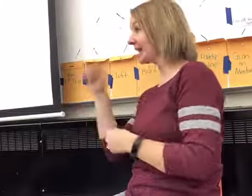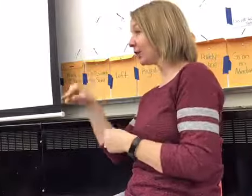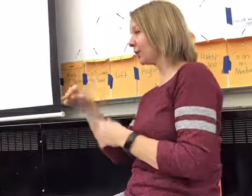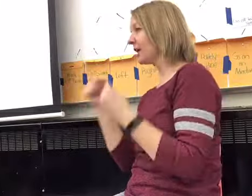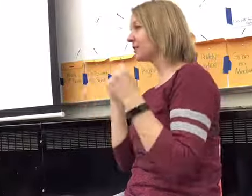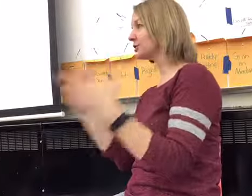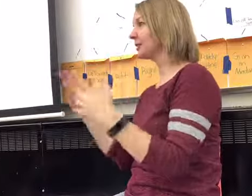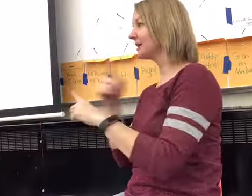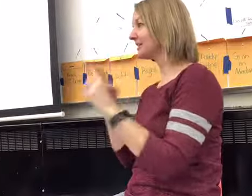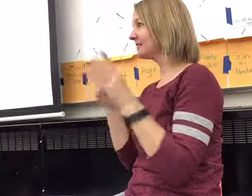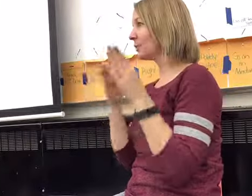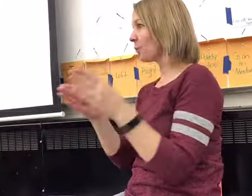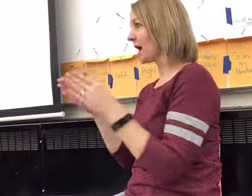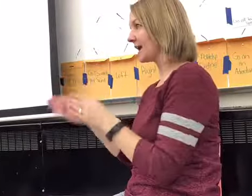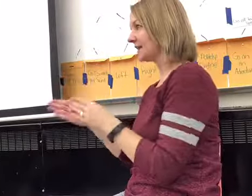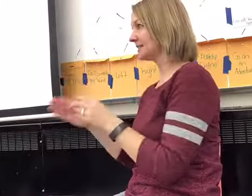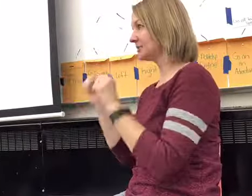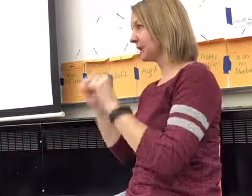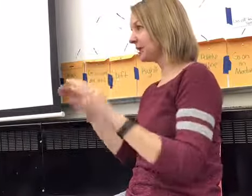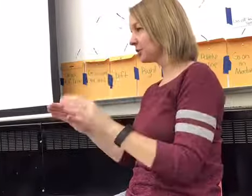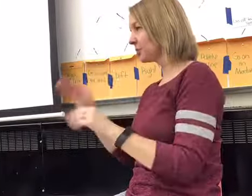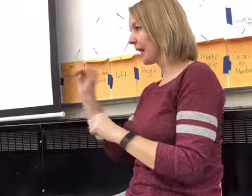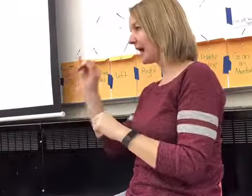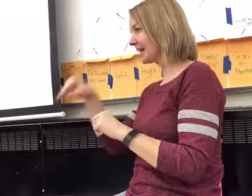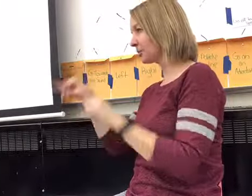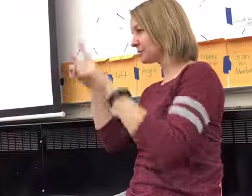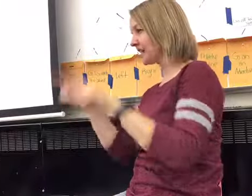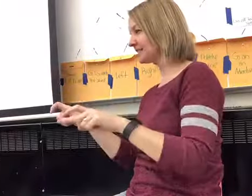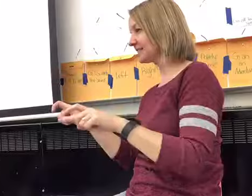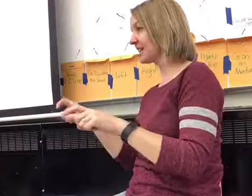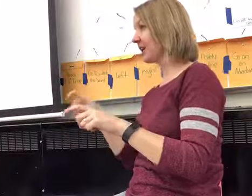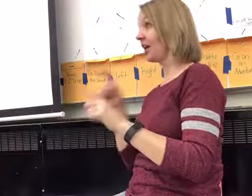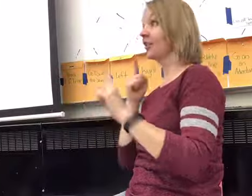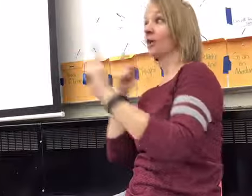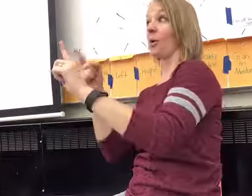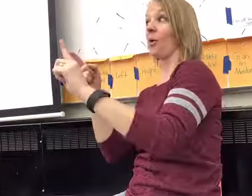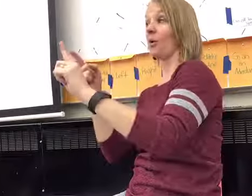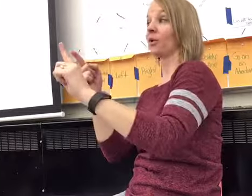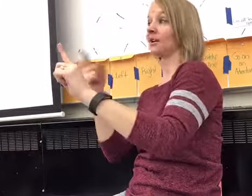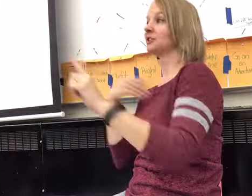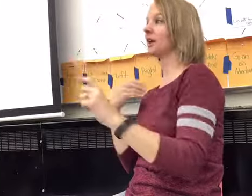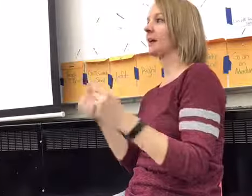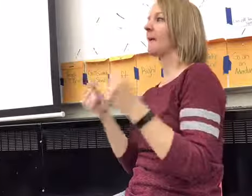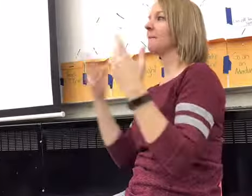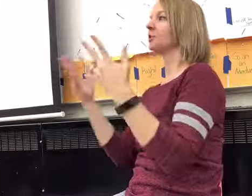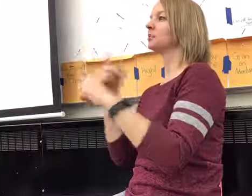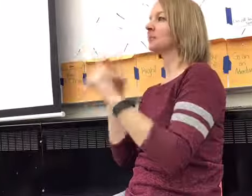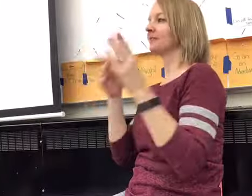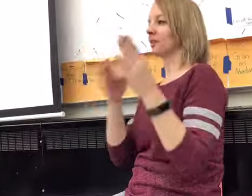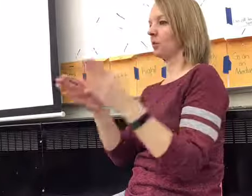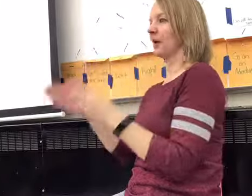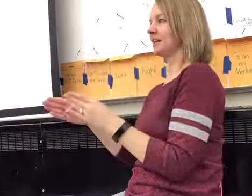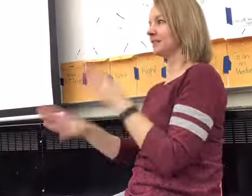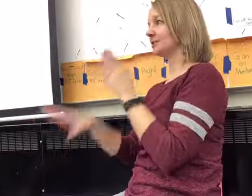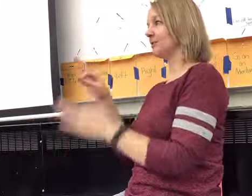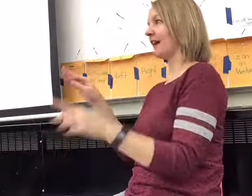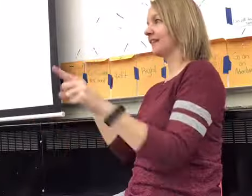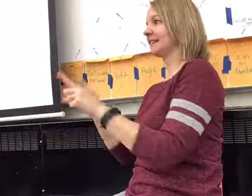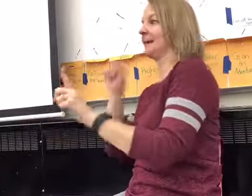different ways to be able to do an IQ test. The whole goal is that there are multiple different ways to find the same solution. That's what the